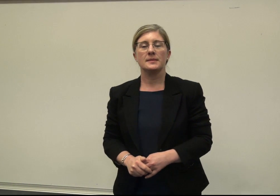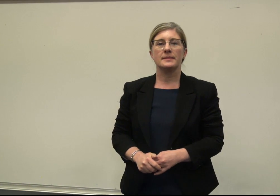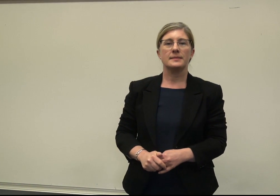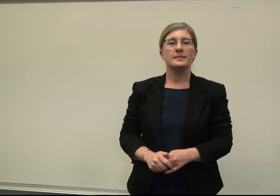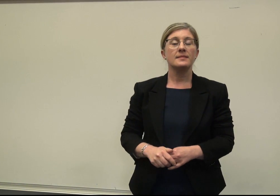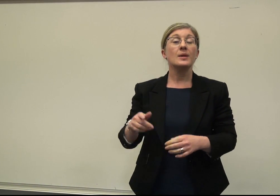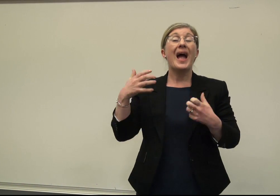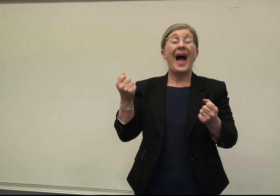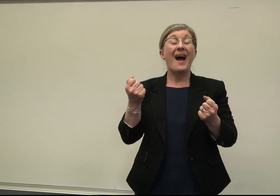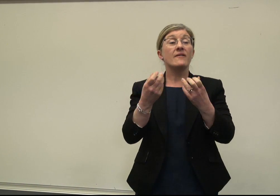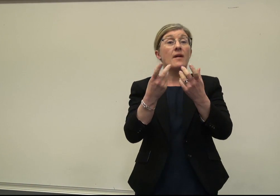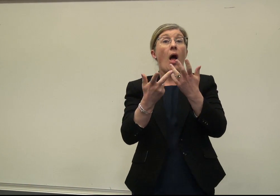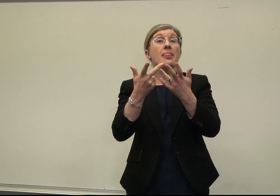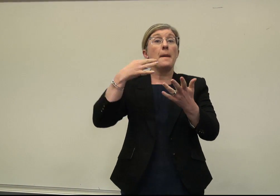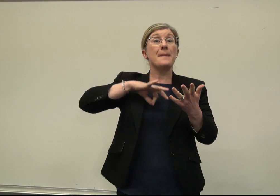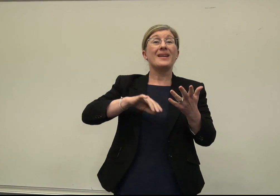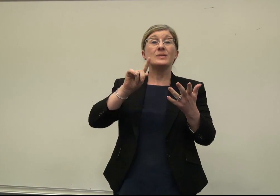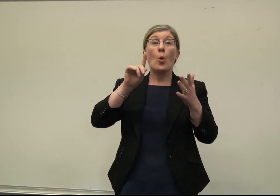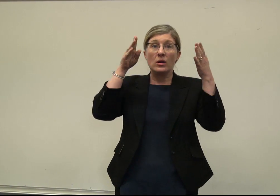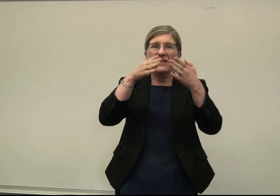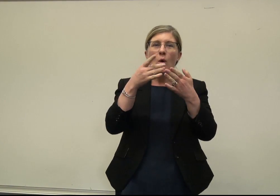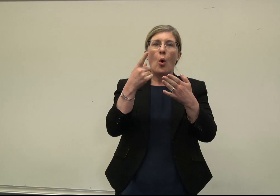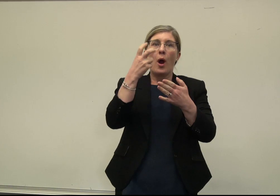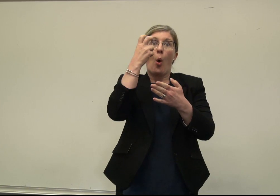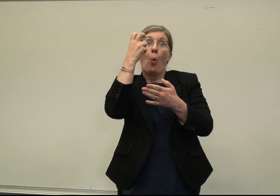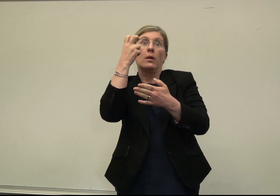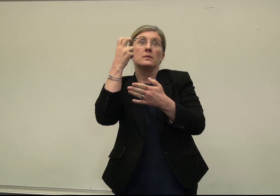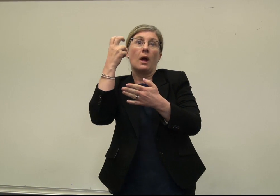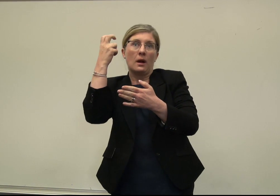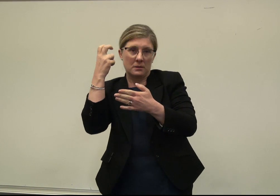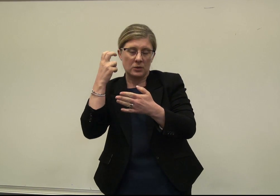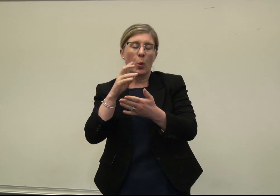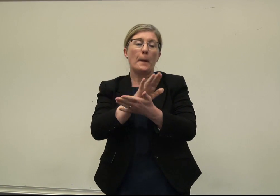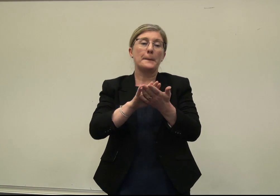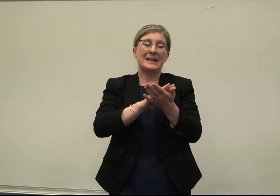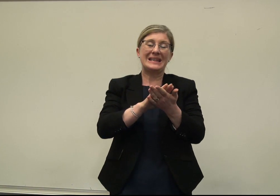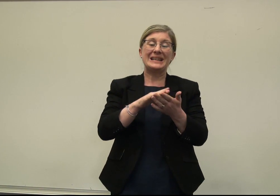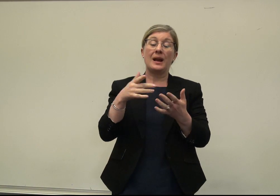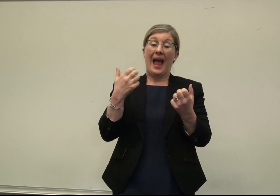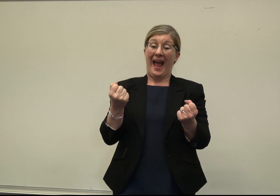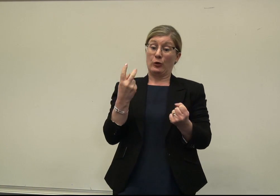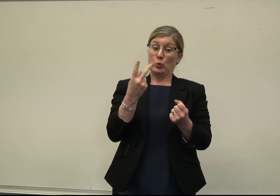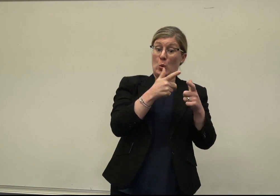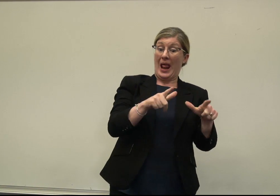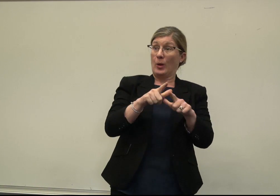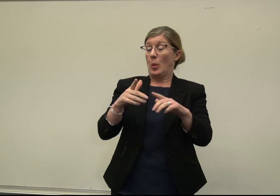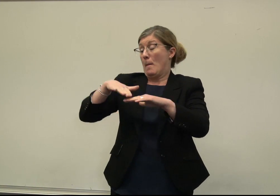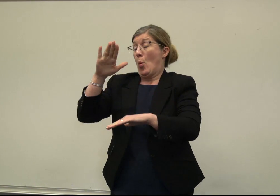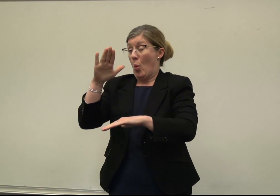that being bilingual is a kind of cognitive reserve that can slow down the